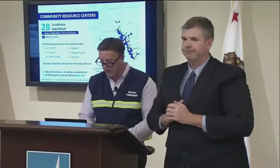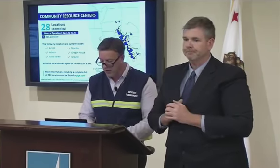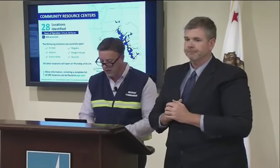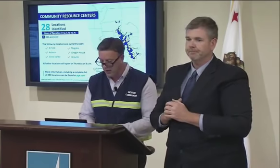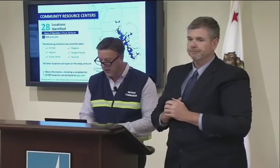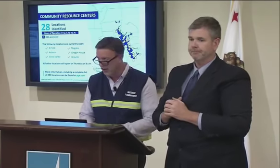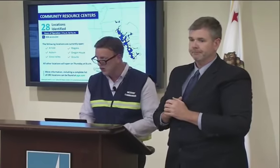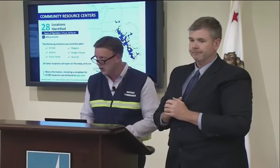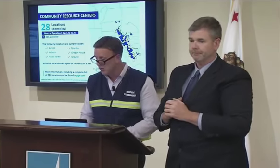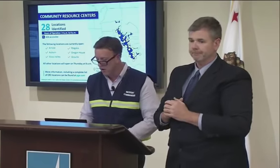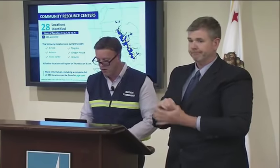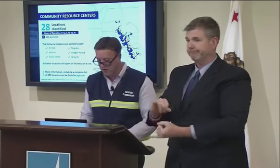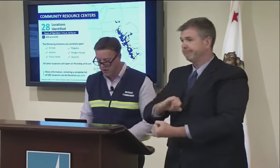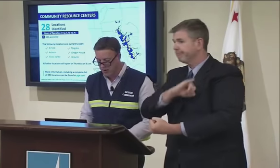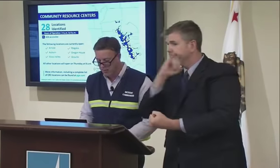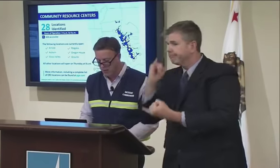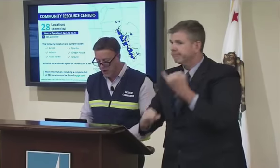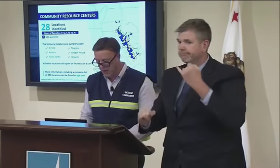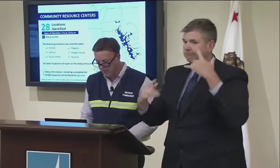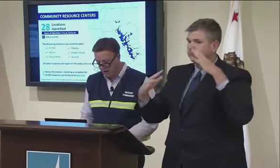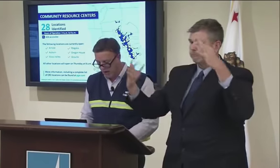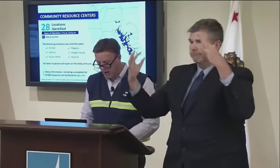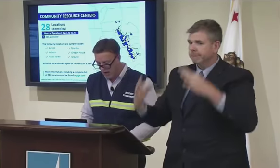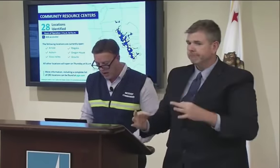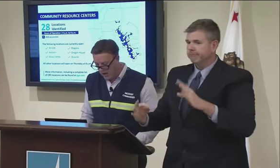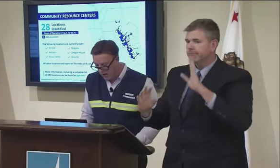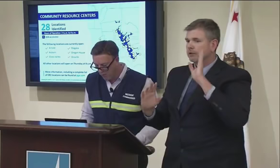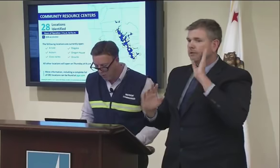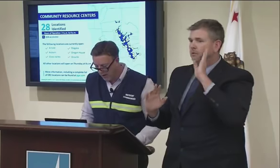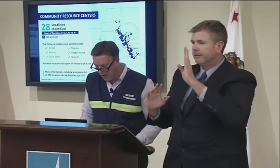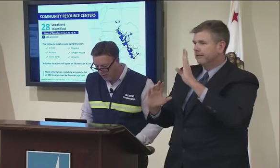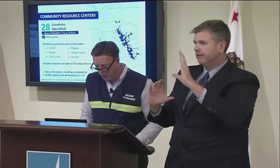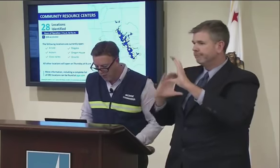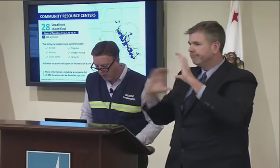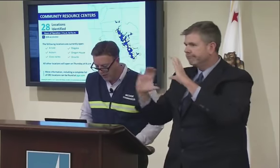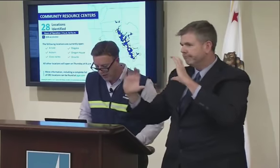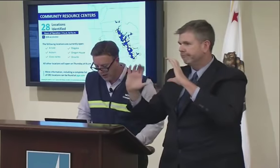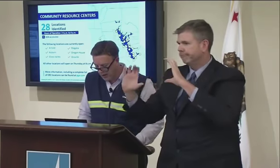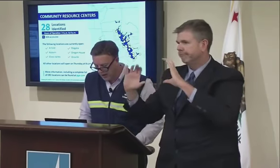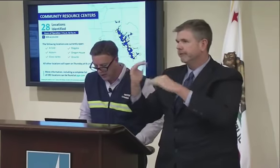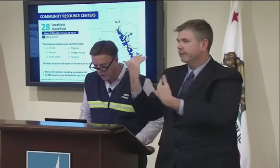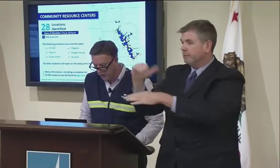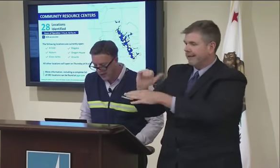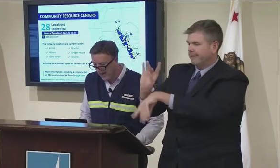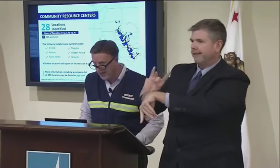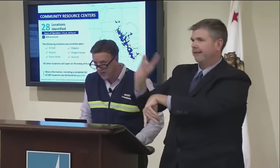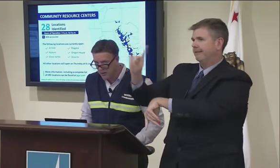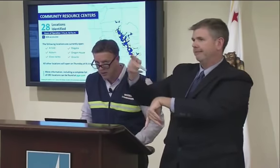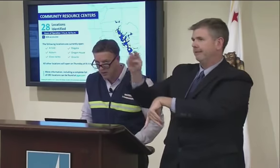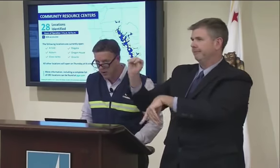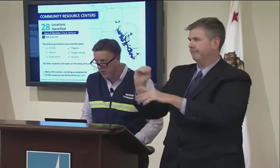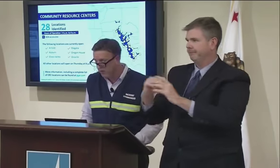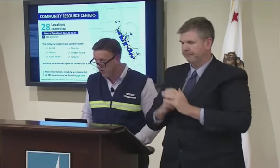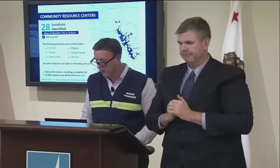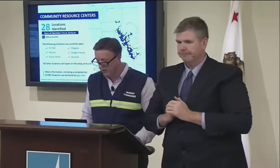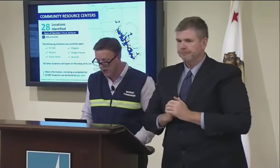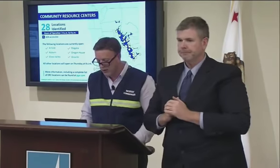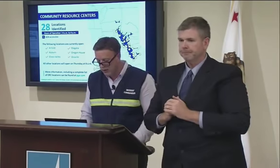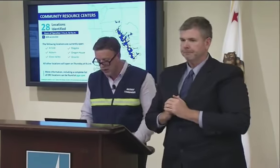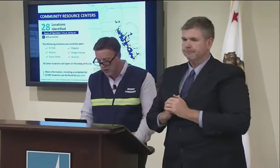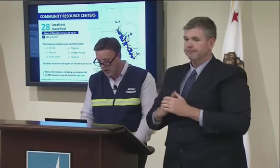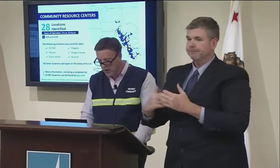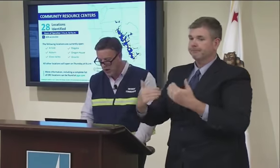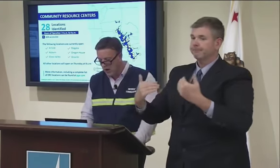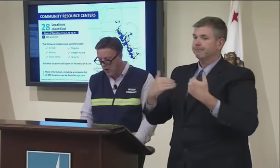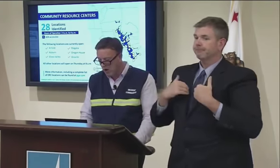customers and the agency partners can make plans. We have opened 28 community resource